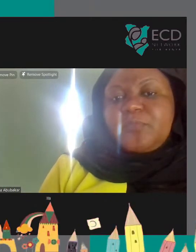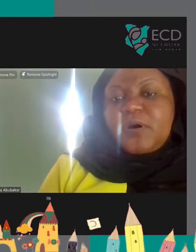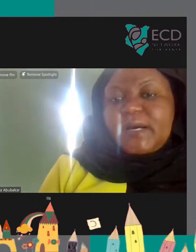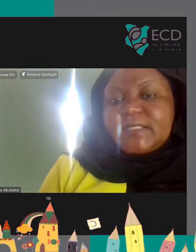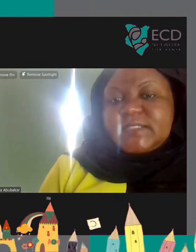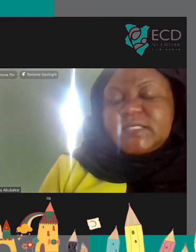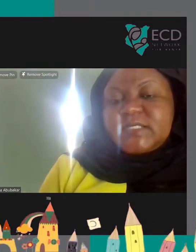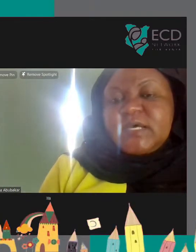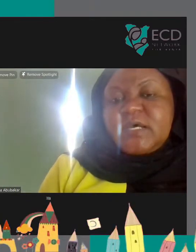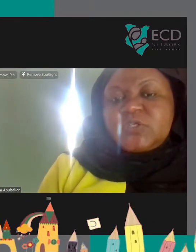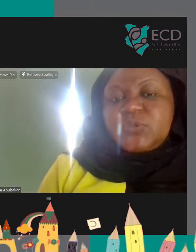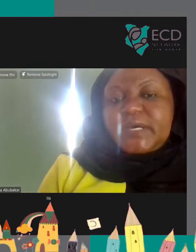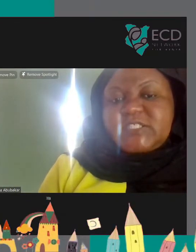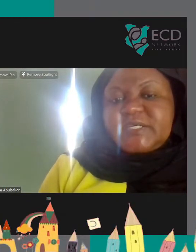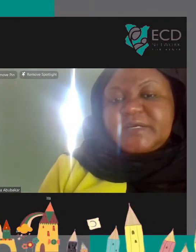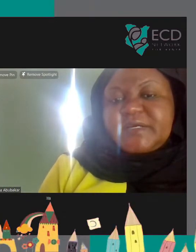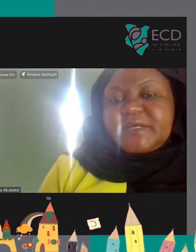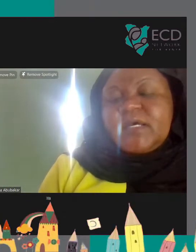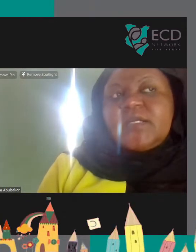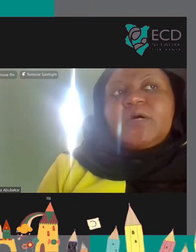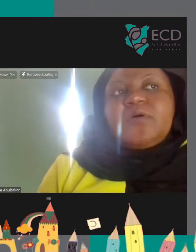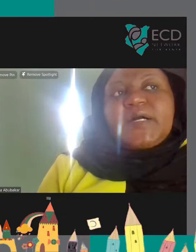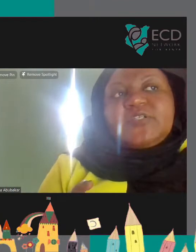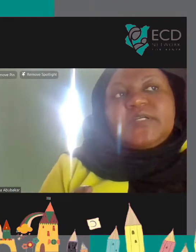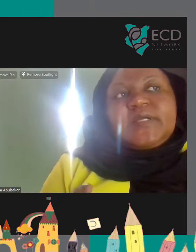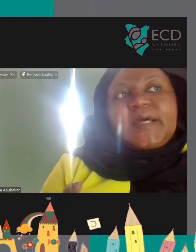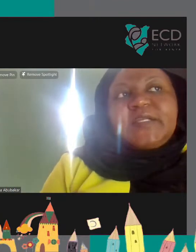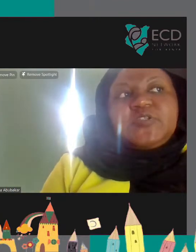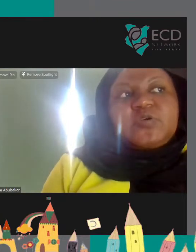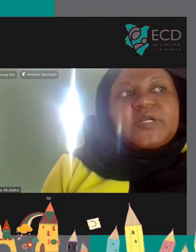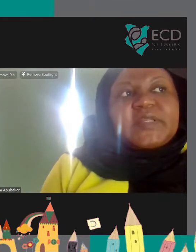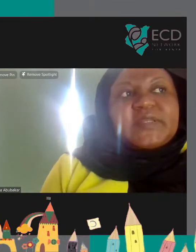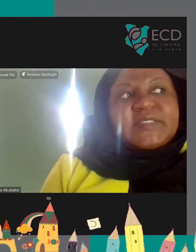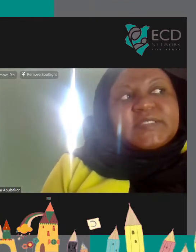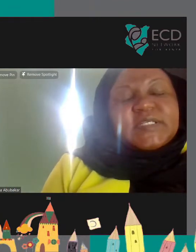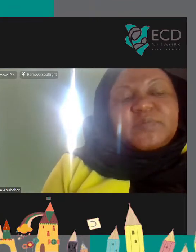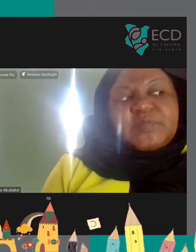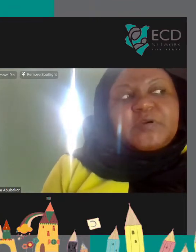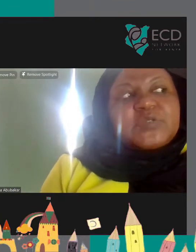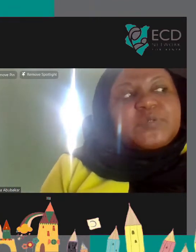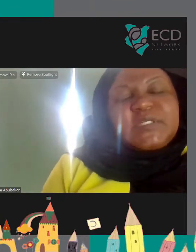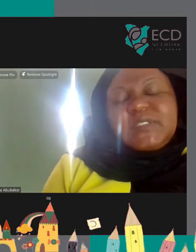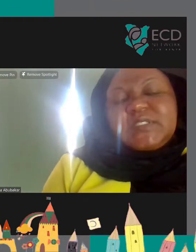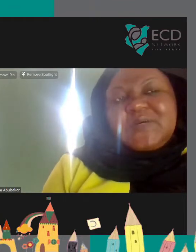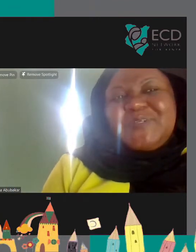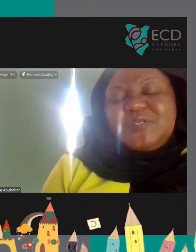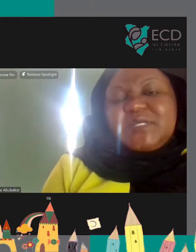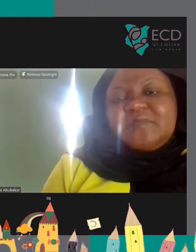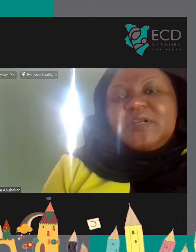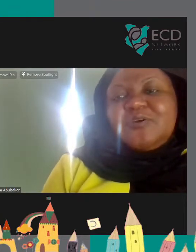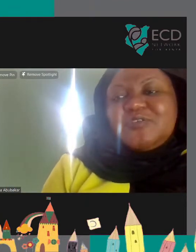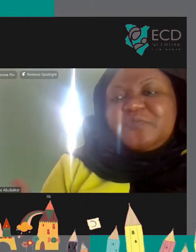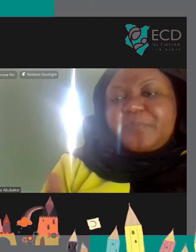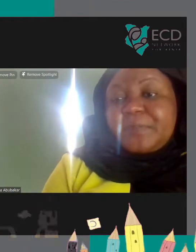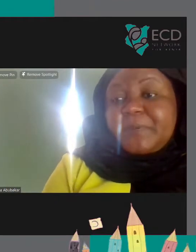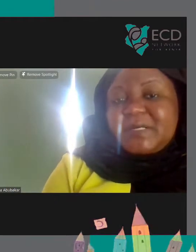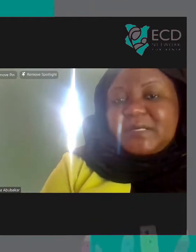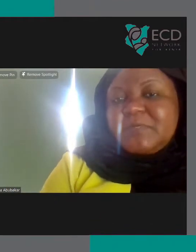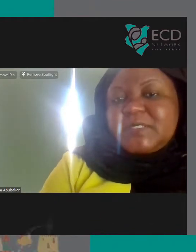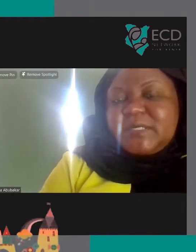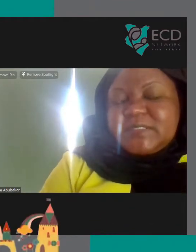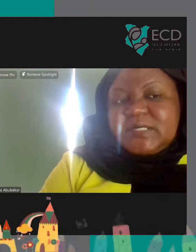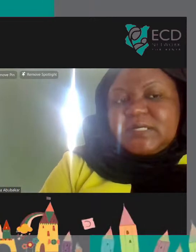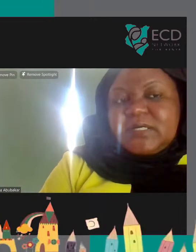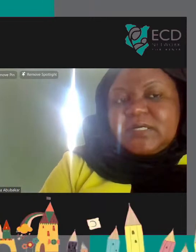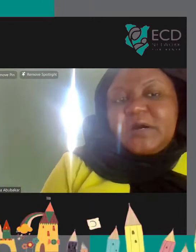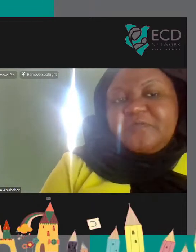Was there more access to nurturing care? Now, actually, I need to correct that statement because we don't have a lot of